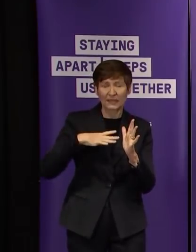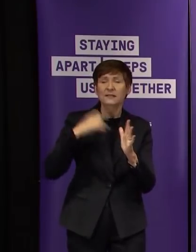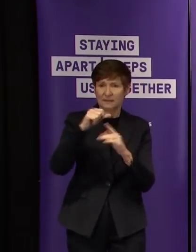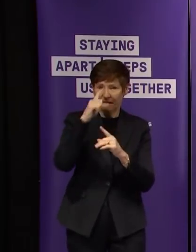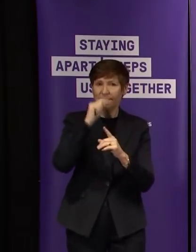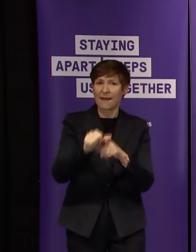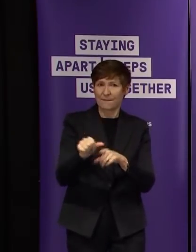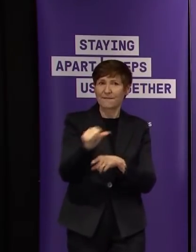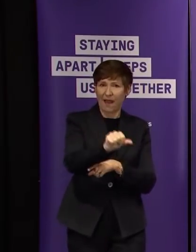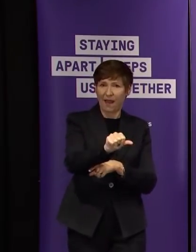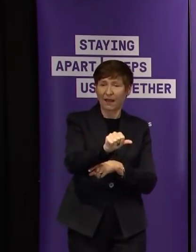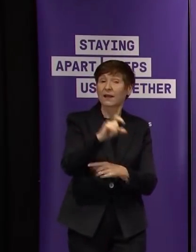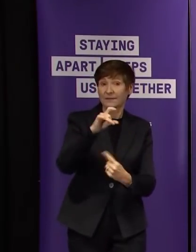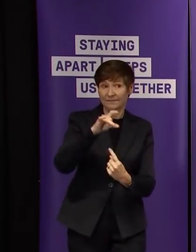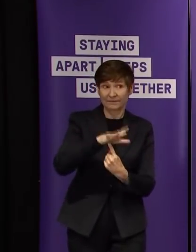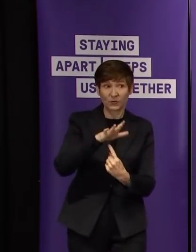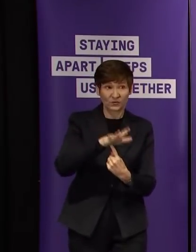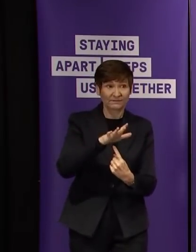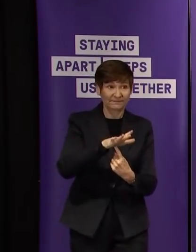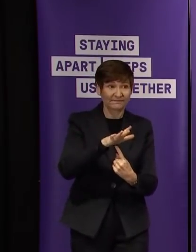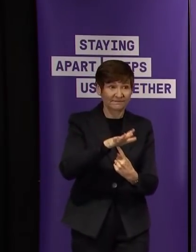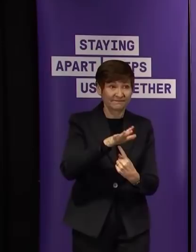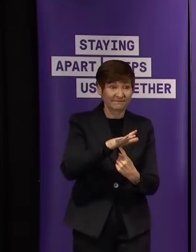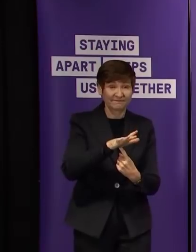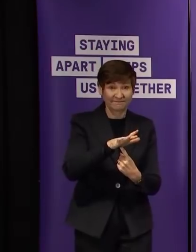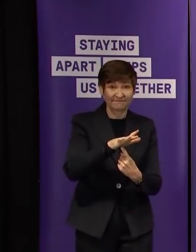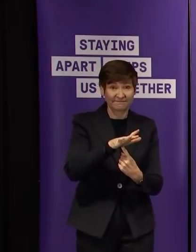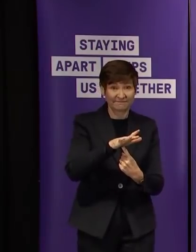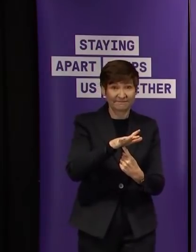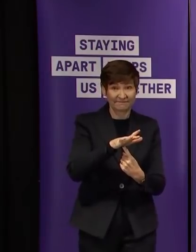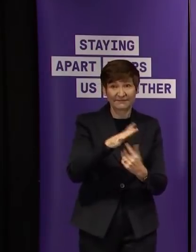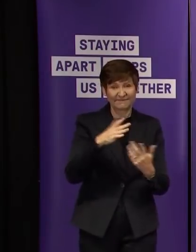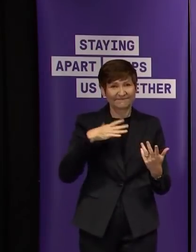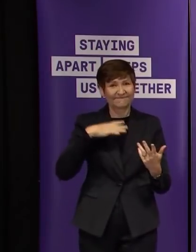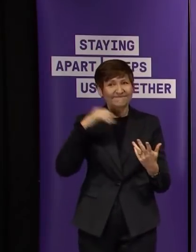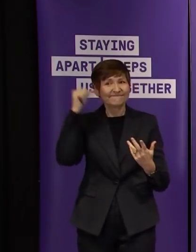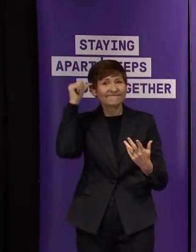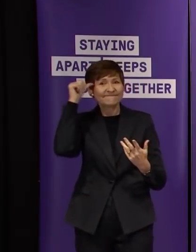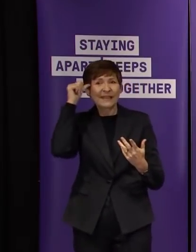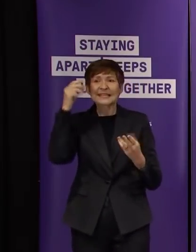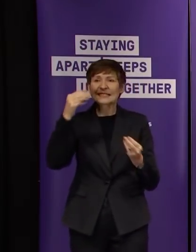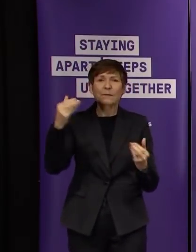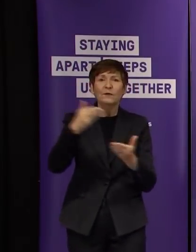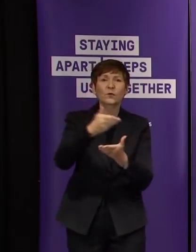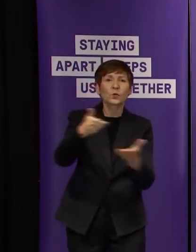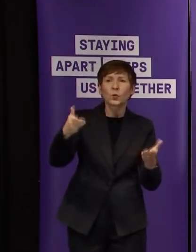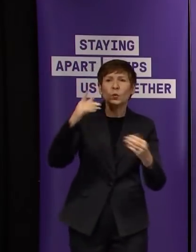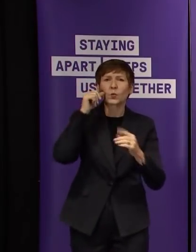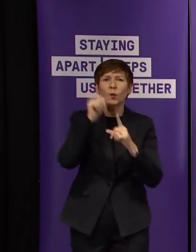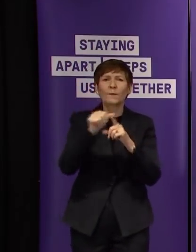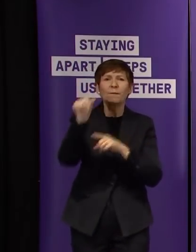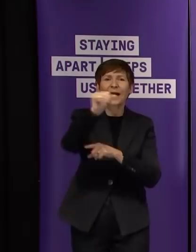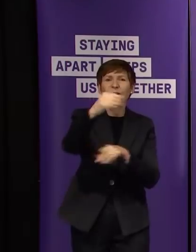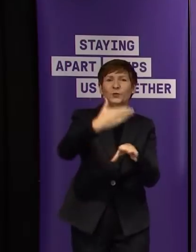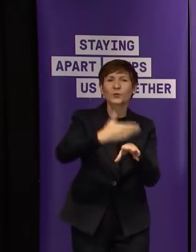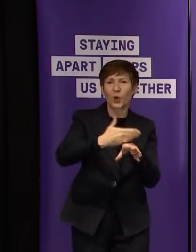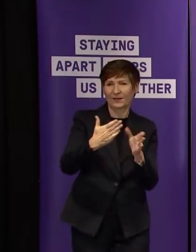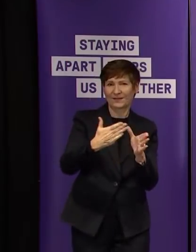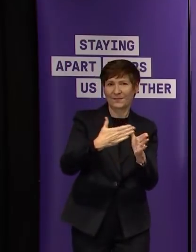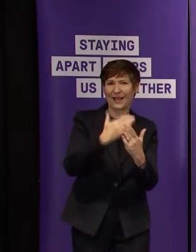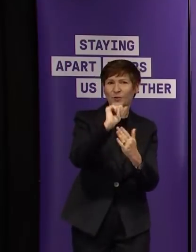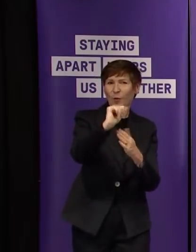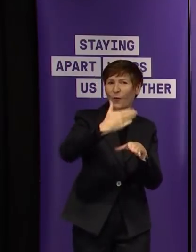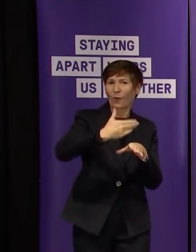but particularly of parents as they move into the additional work that is provided in this next stage.